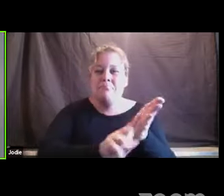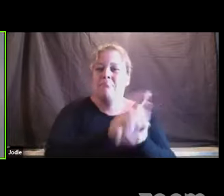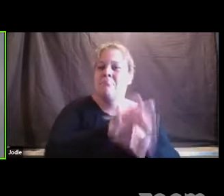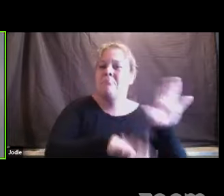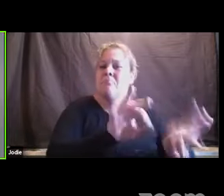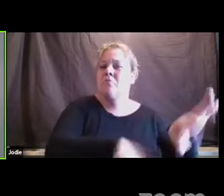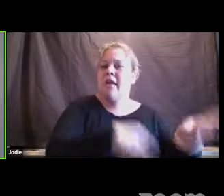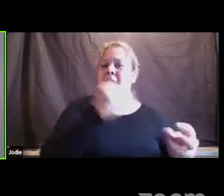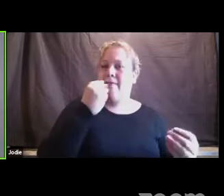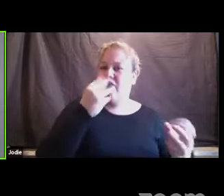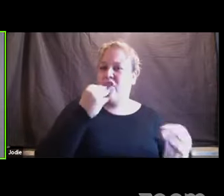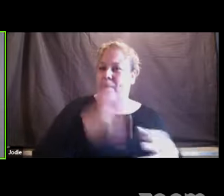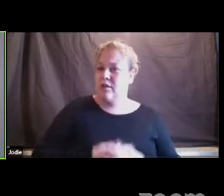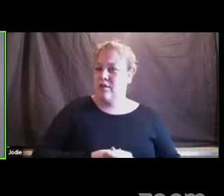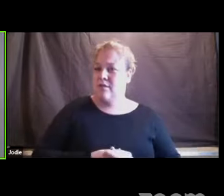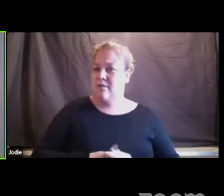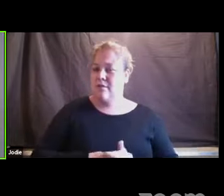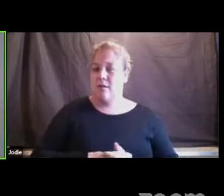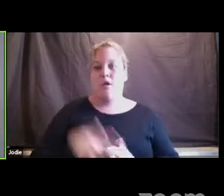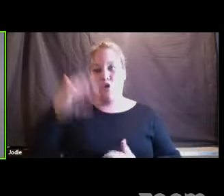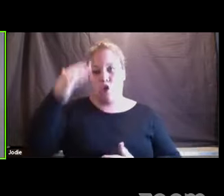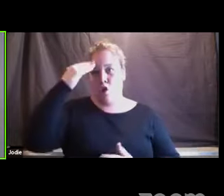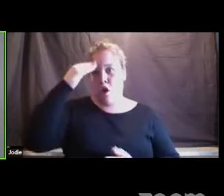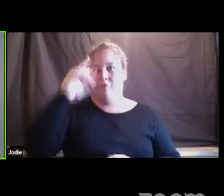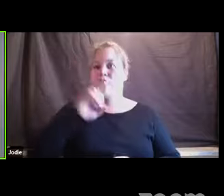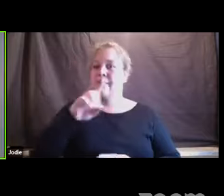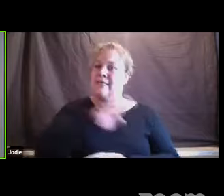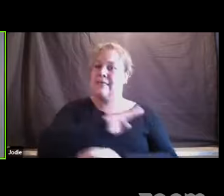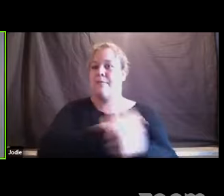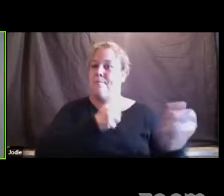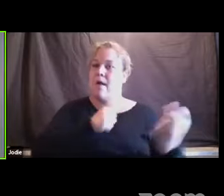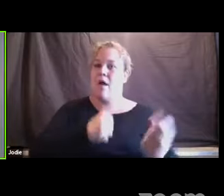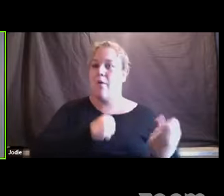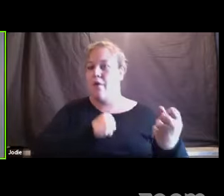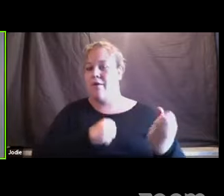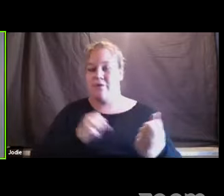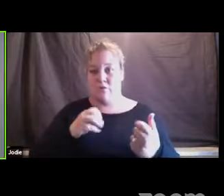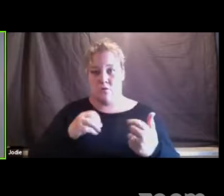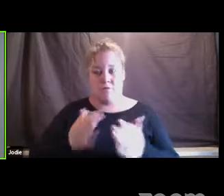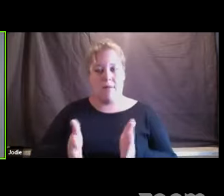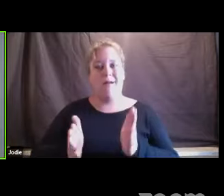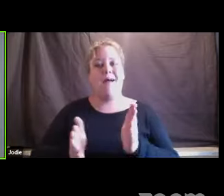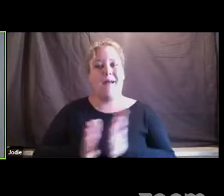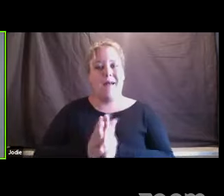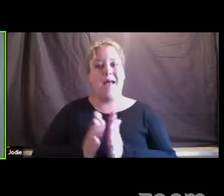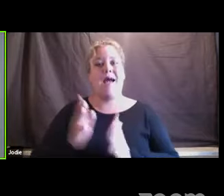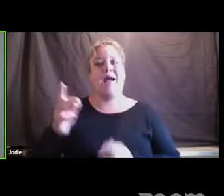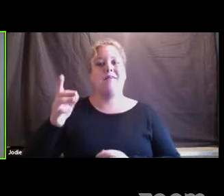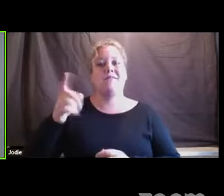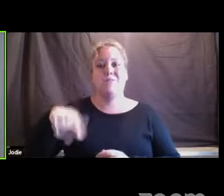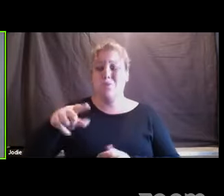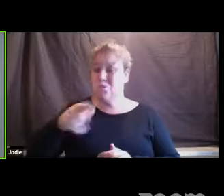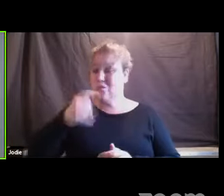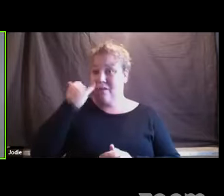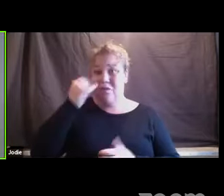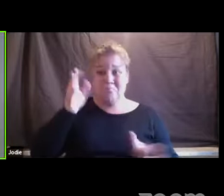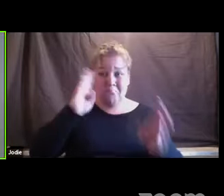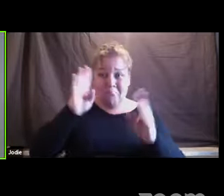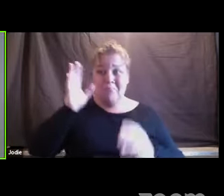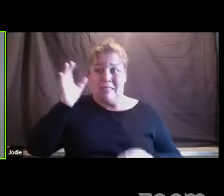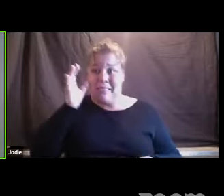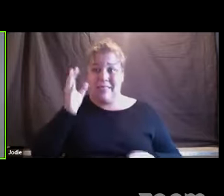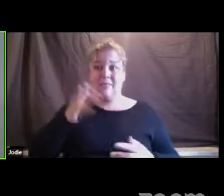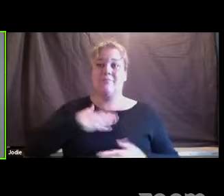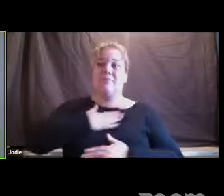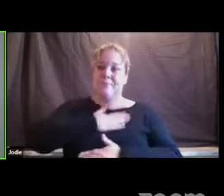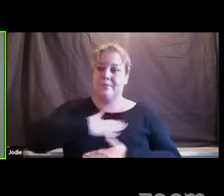more information, knowledge is power. And so I would just ask you, whoever's listening, to please do